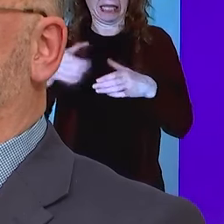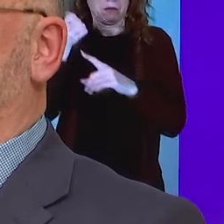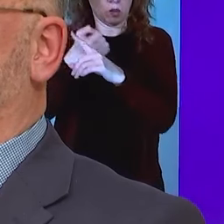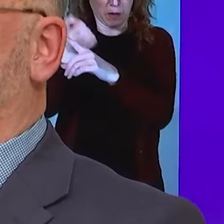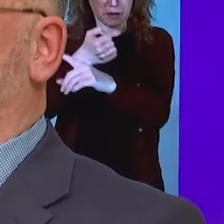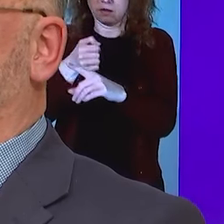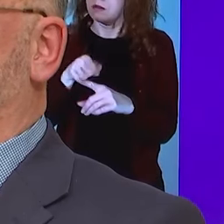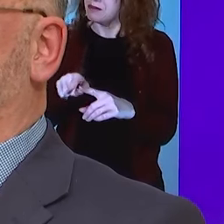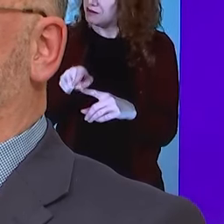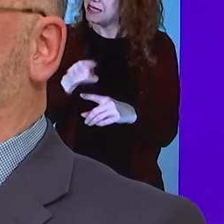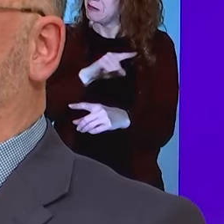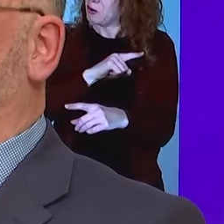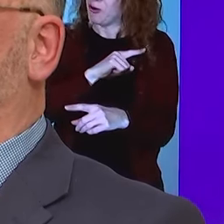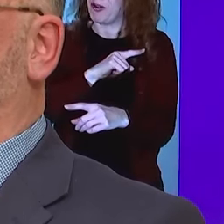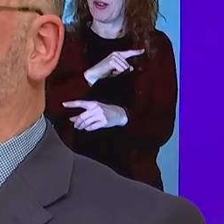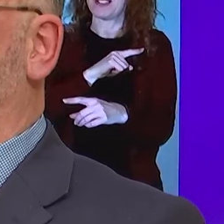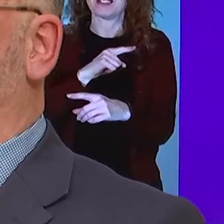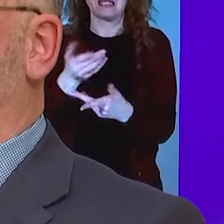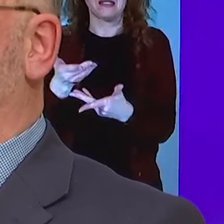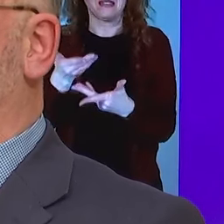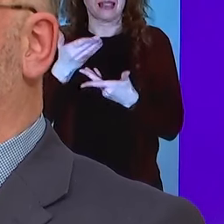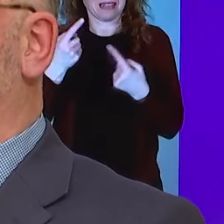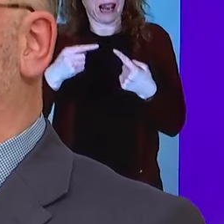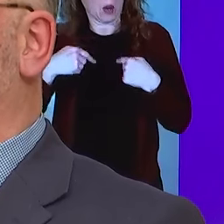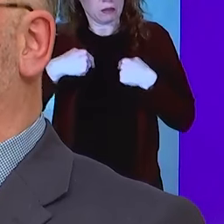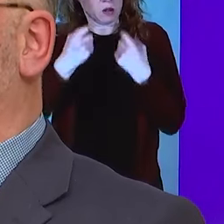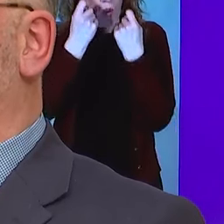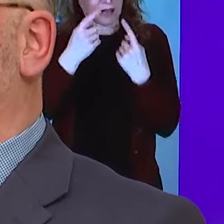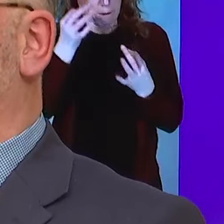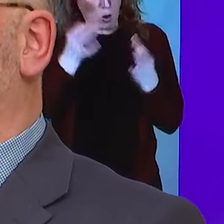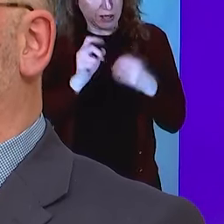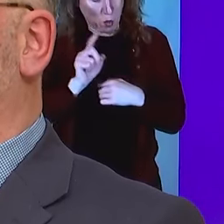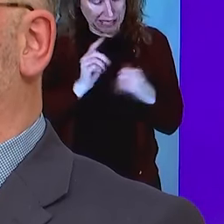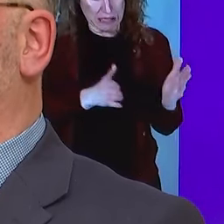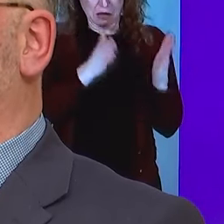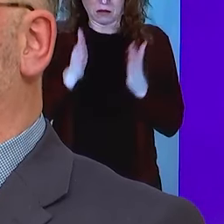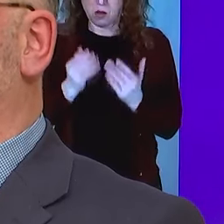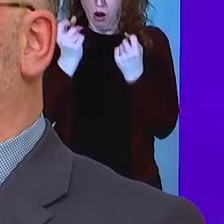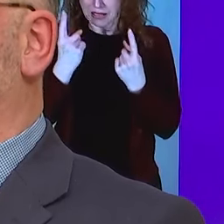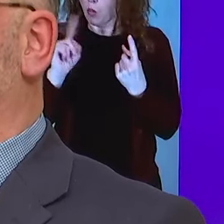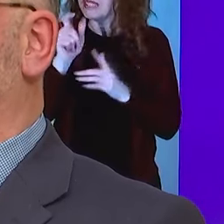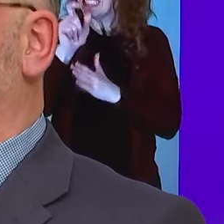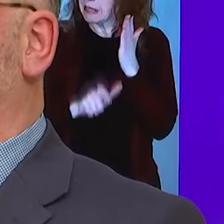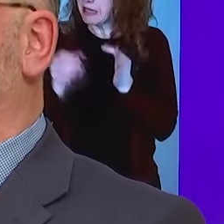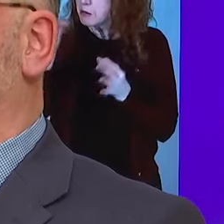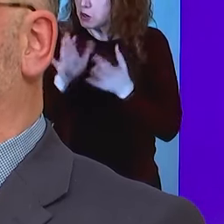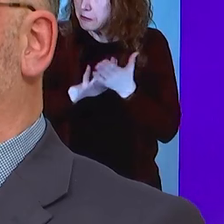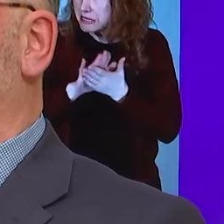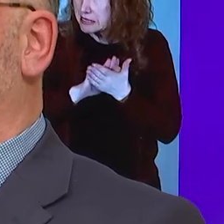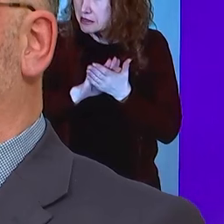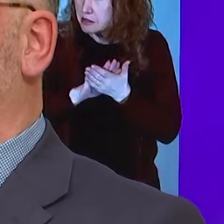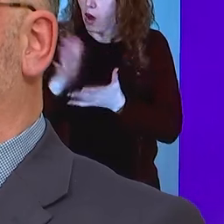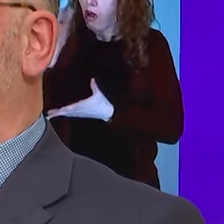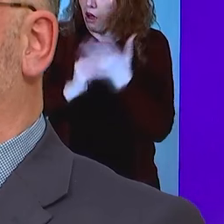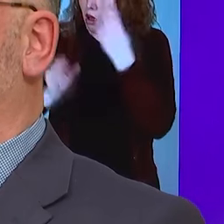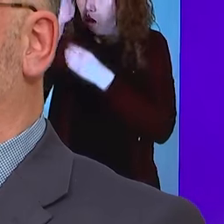that to not just allowing me to understand what politics was about, but also allowing me to understand what disability politics was about. And I saw